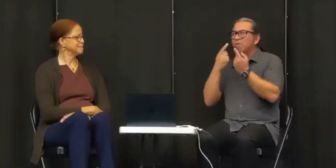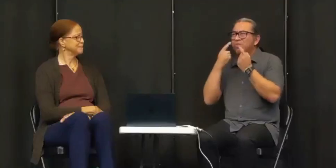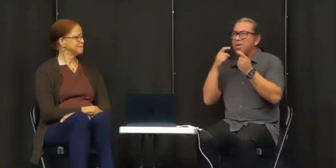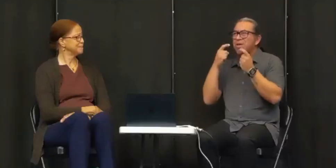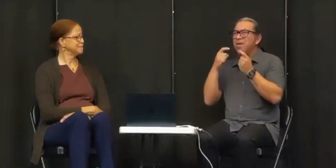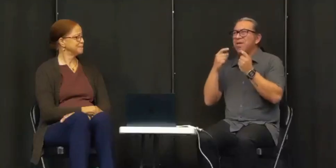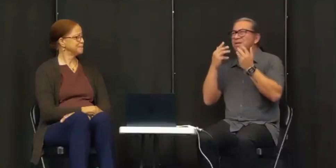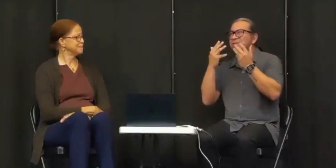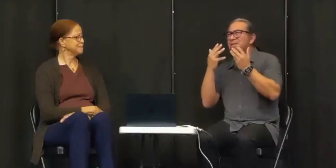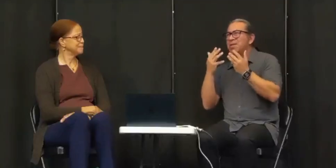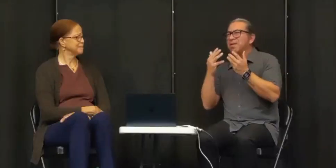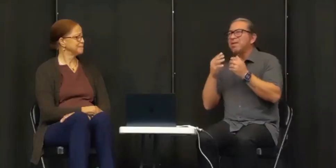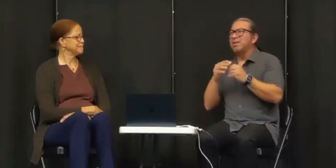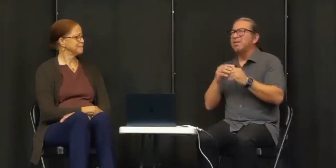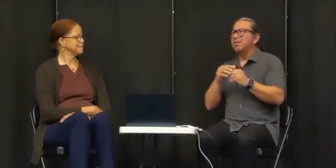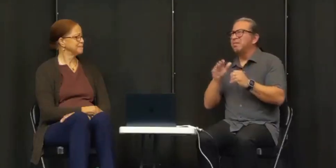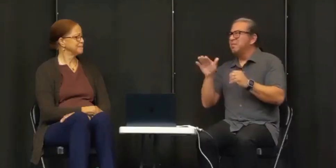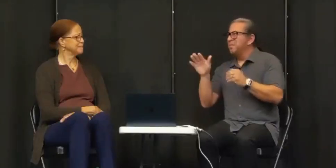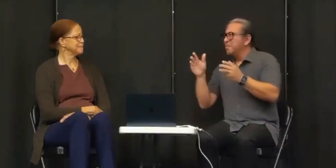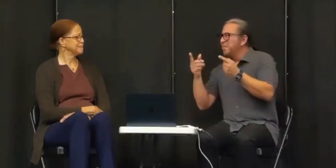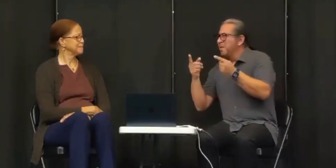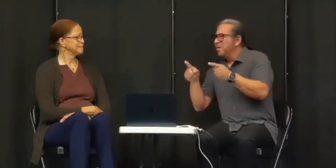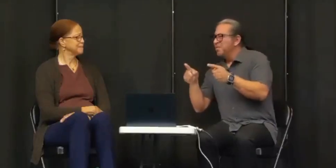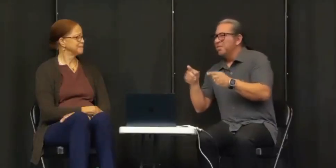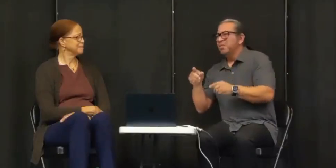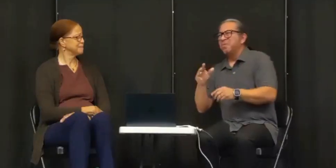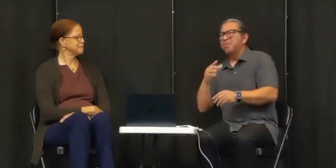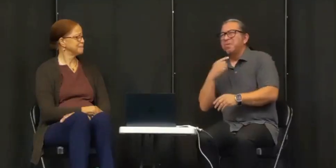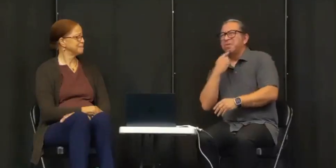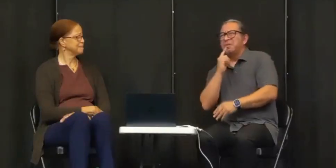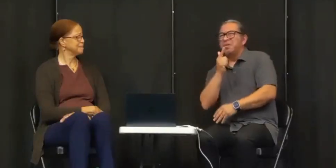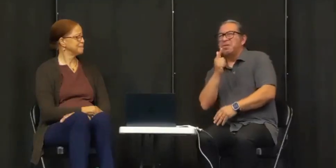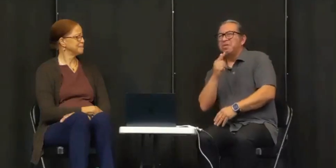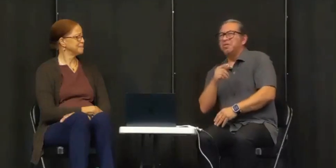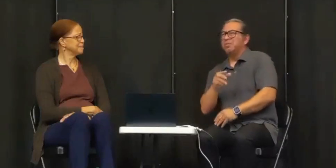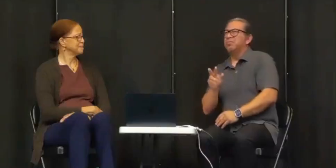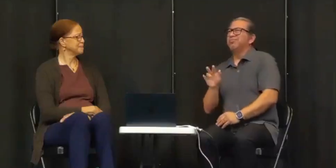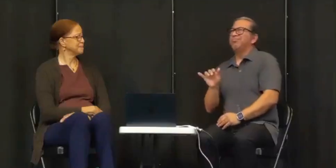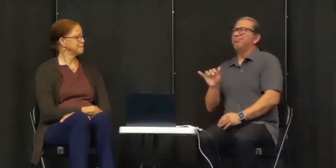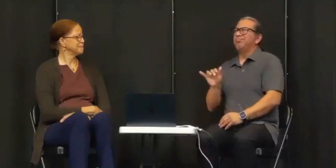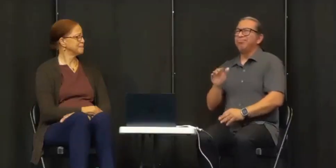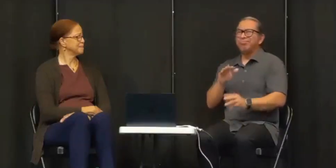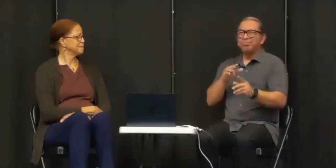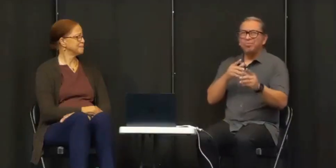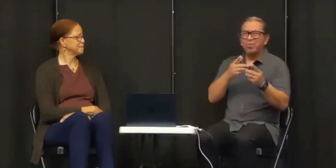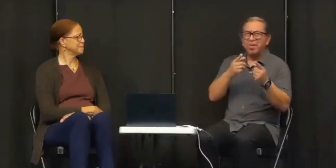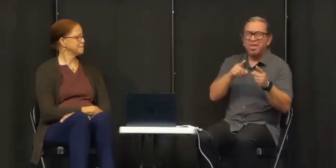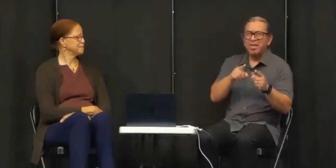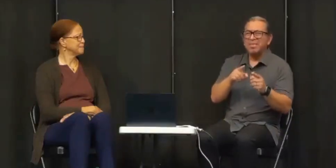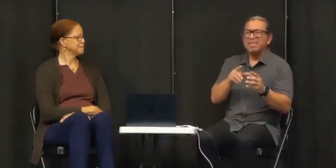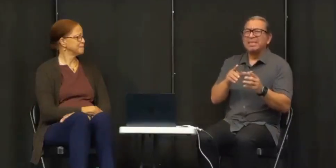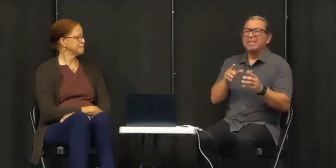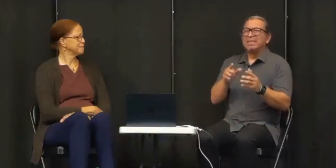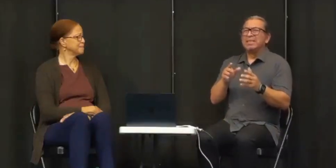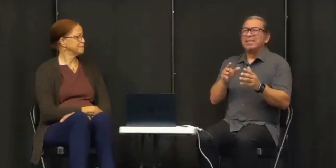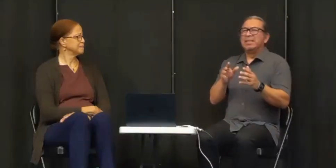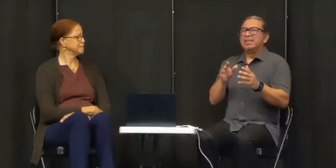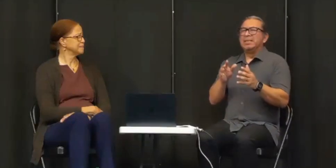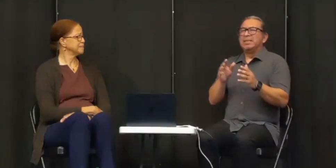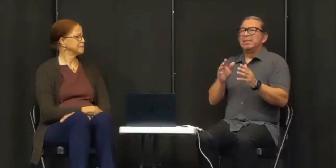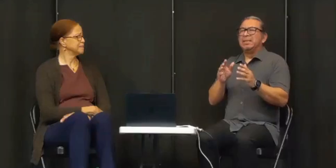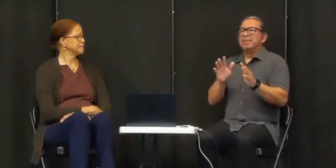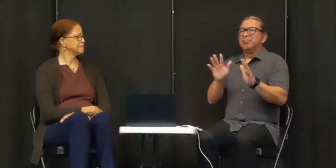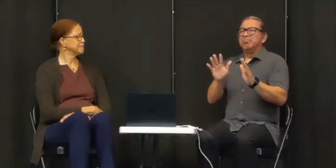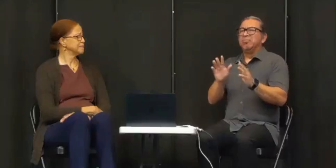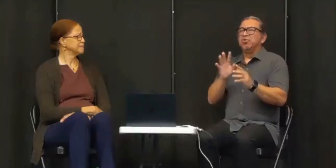going on in the discussion. Some people are crying, some people were sad, and I was kind of like, oh, what happened? I'll tell you later. I'm like, oh, okay, you know. I